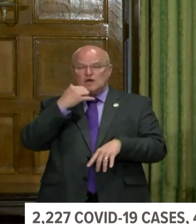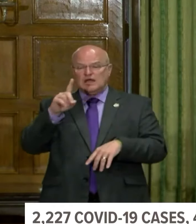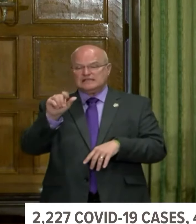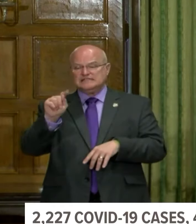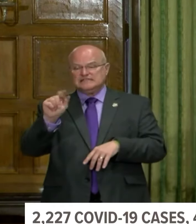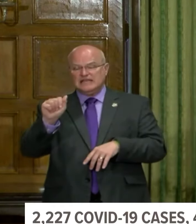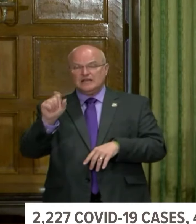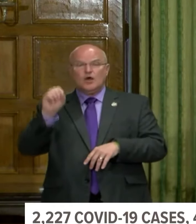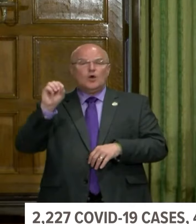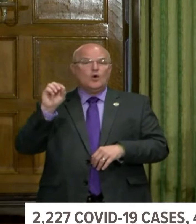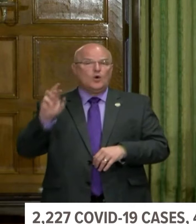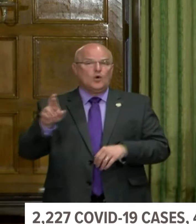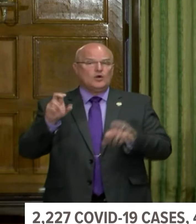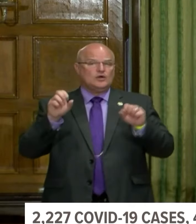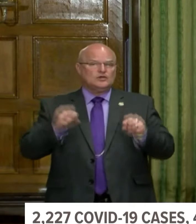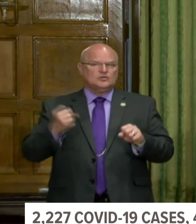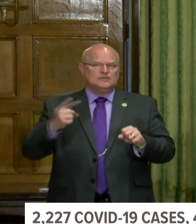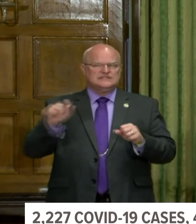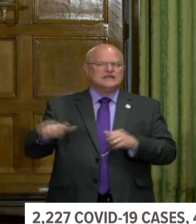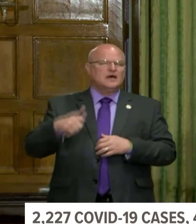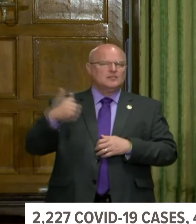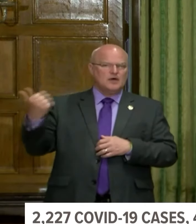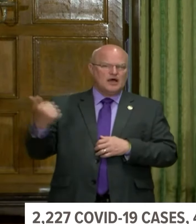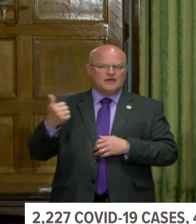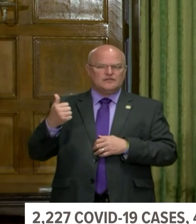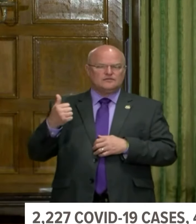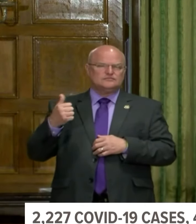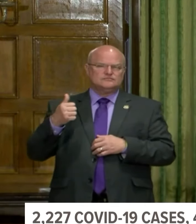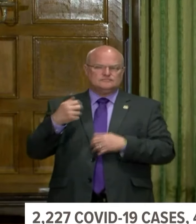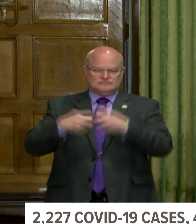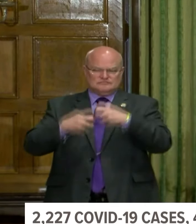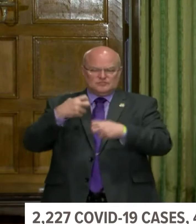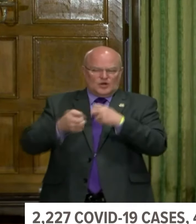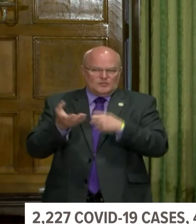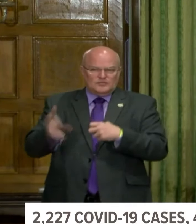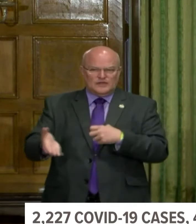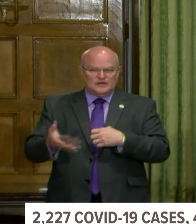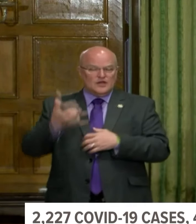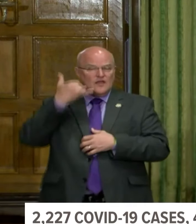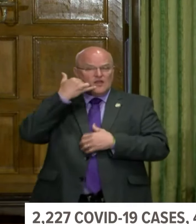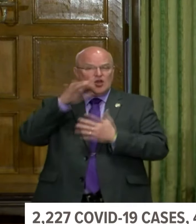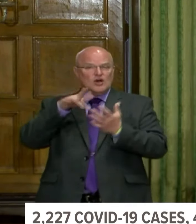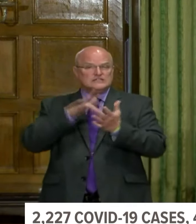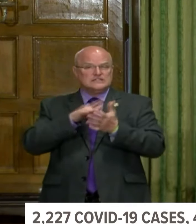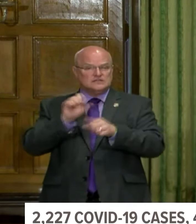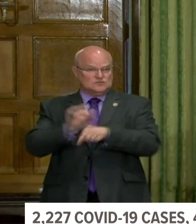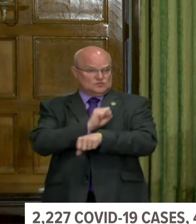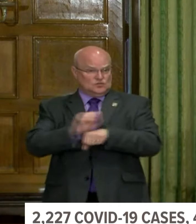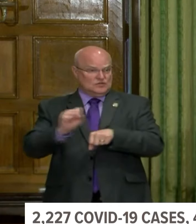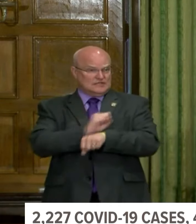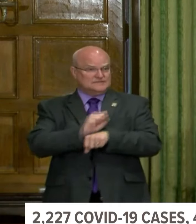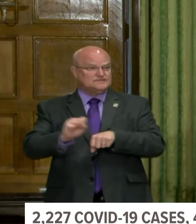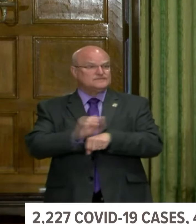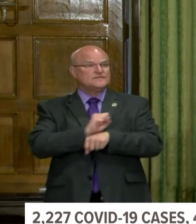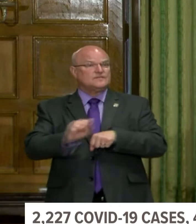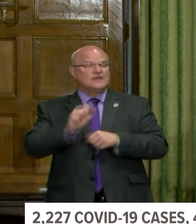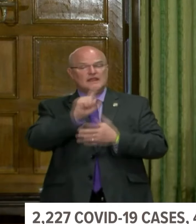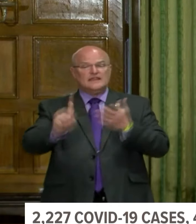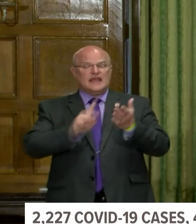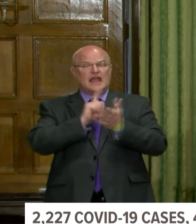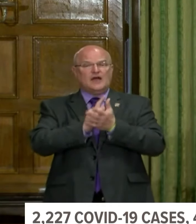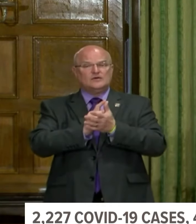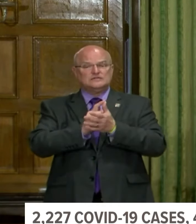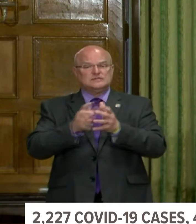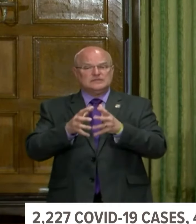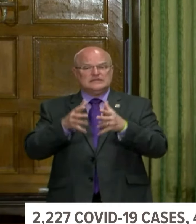data, or there could be some other glitch there. The call center is operational. The hours have